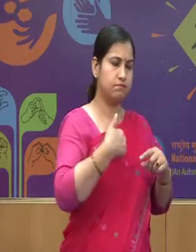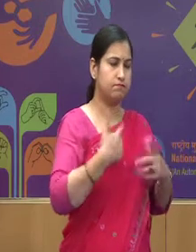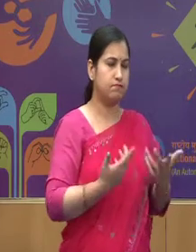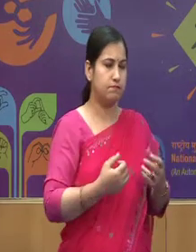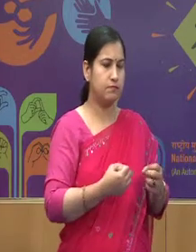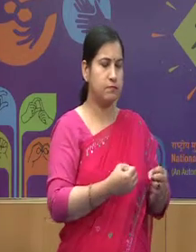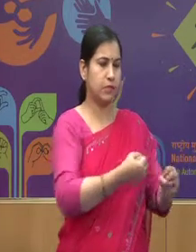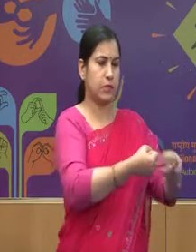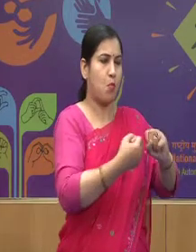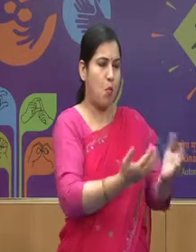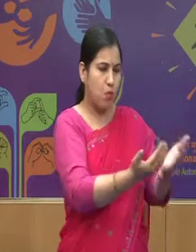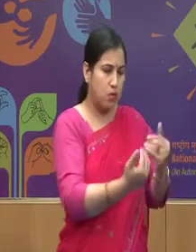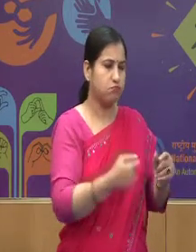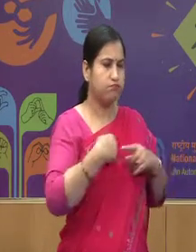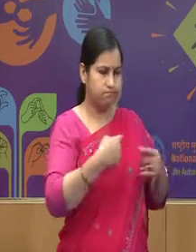the victorious nation.